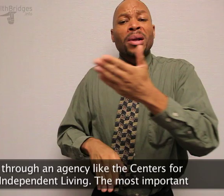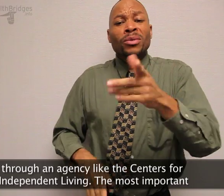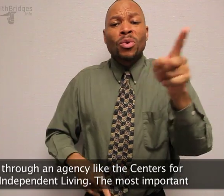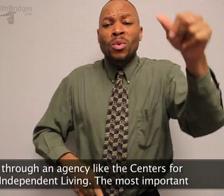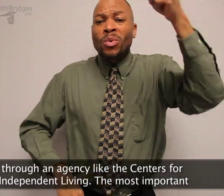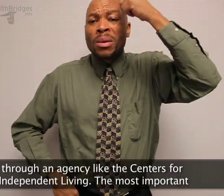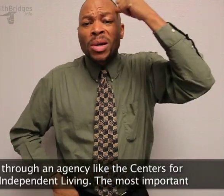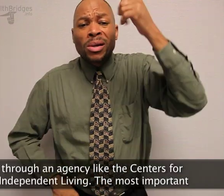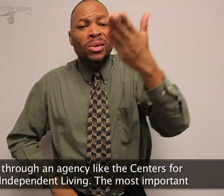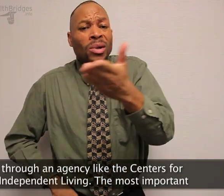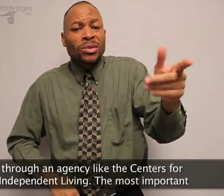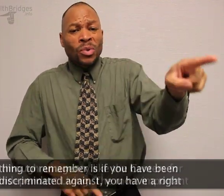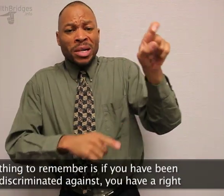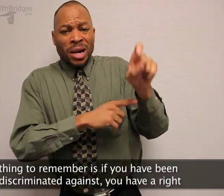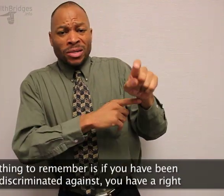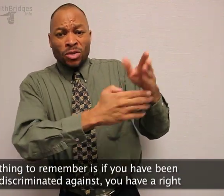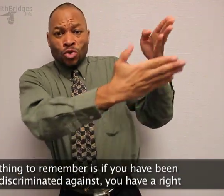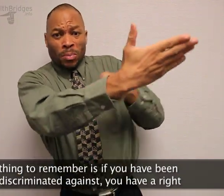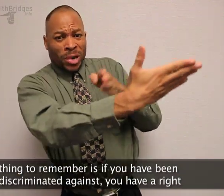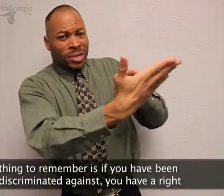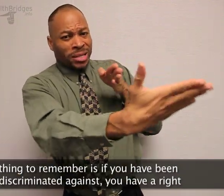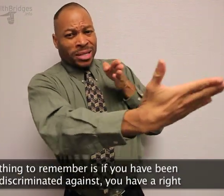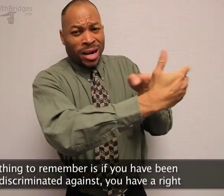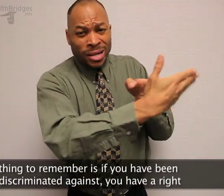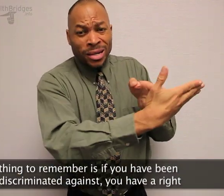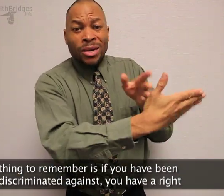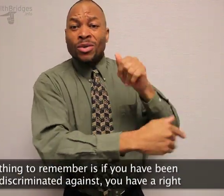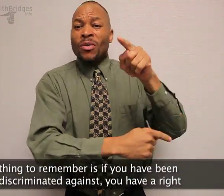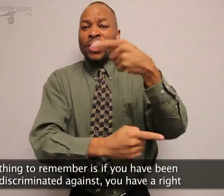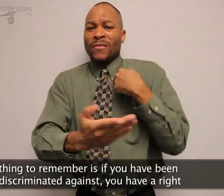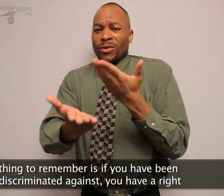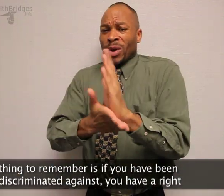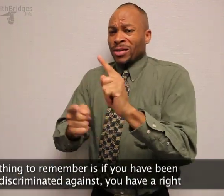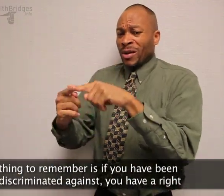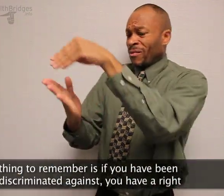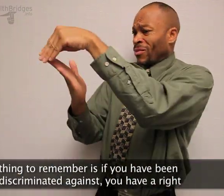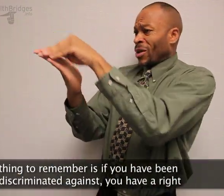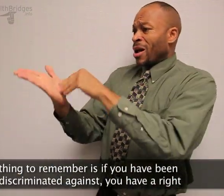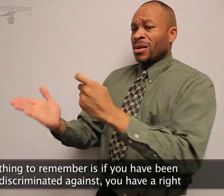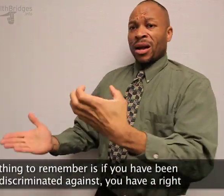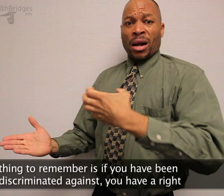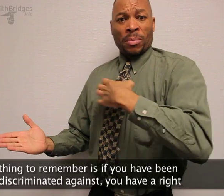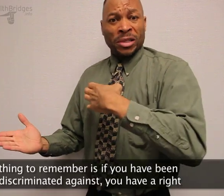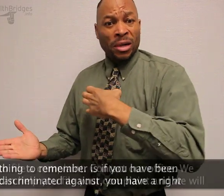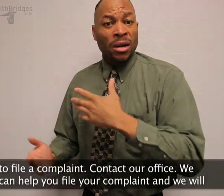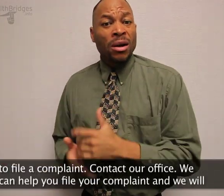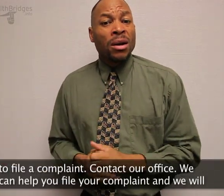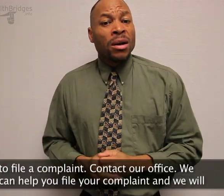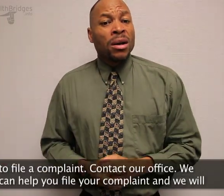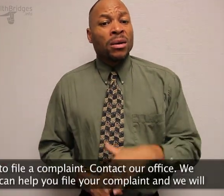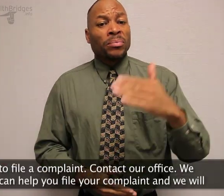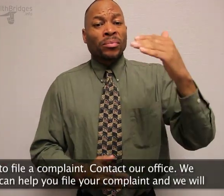The most important thing to remember is if you have been discriminated against, you have a right to file a complaint.